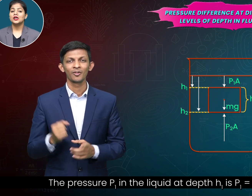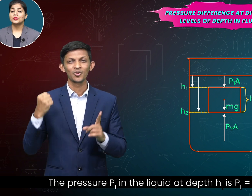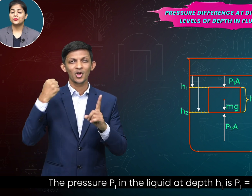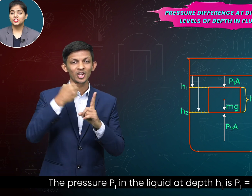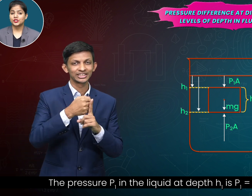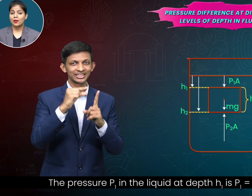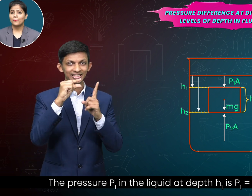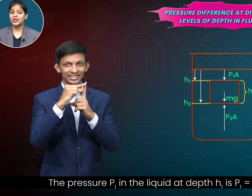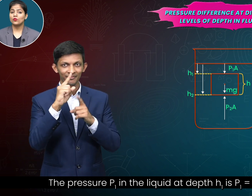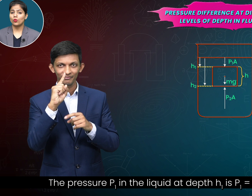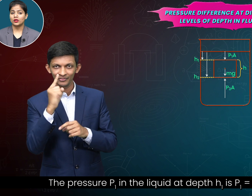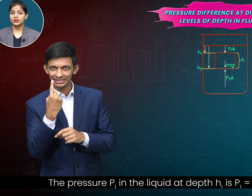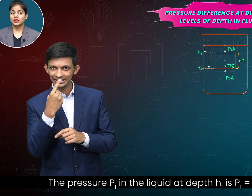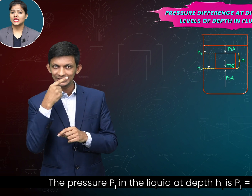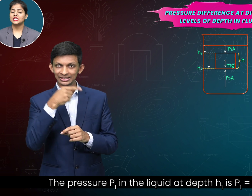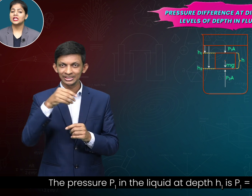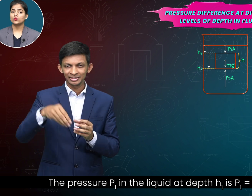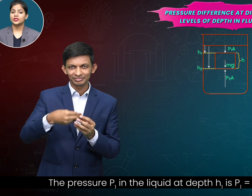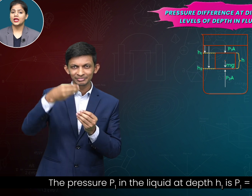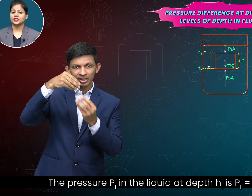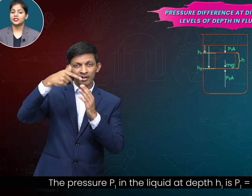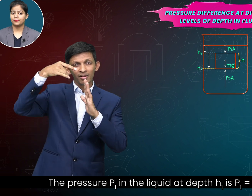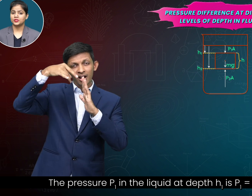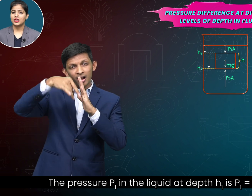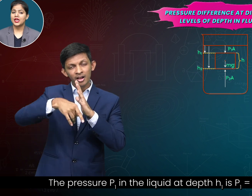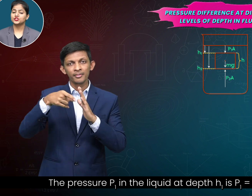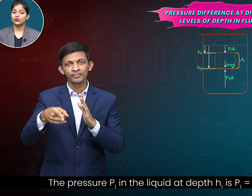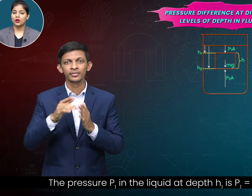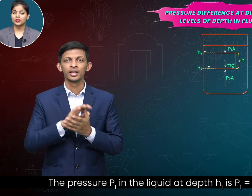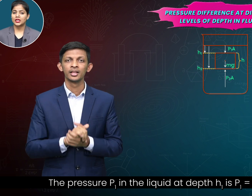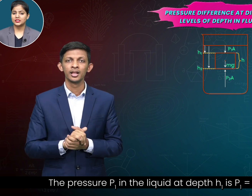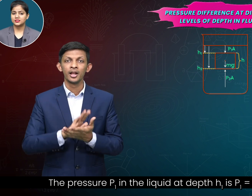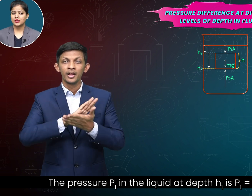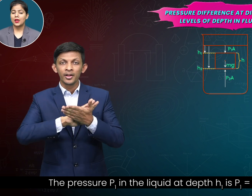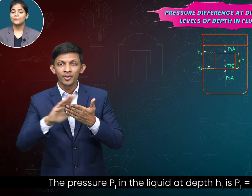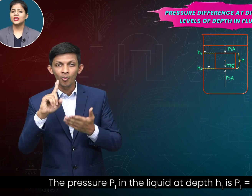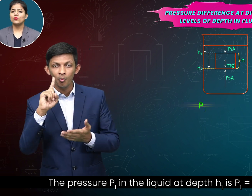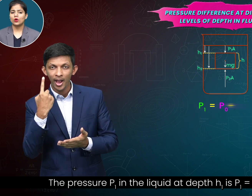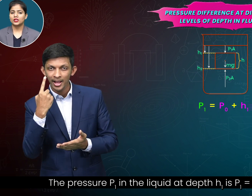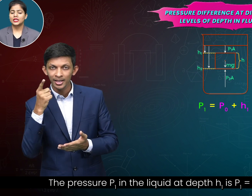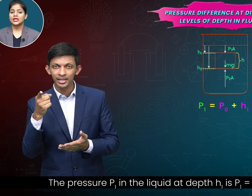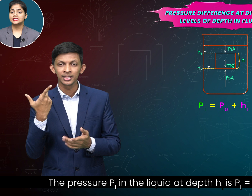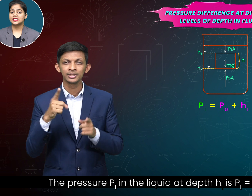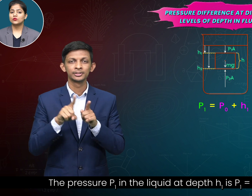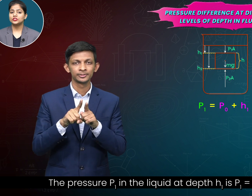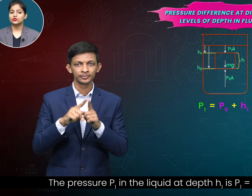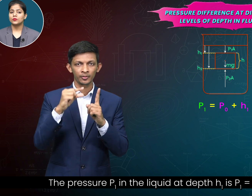The pressure P1 in the liquid at depth h1 is P1 is equal to